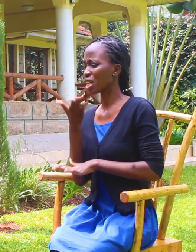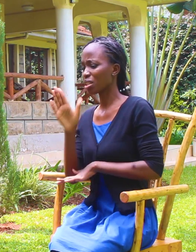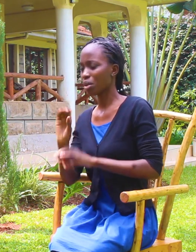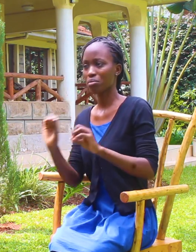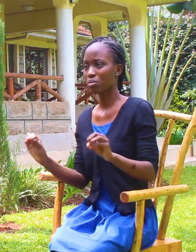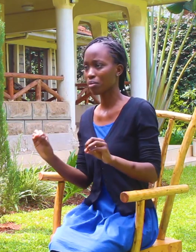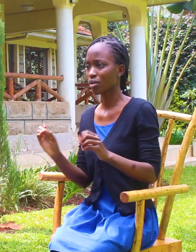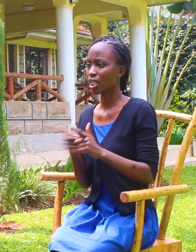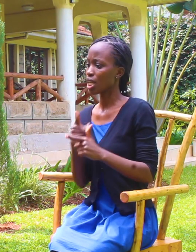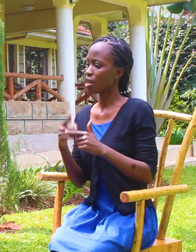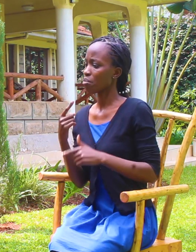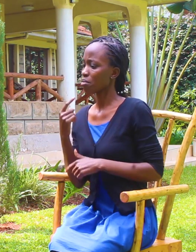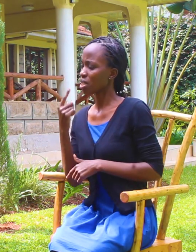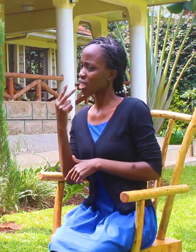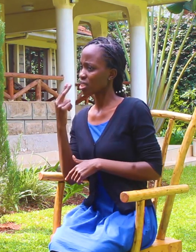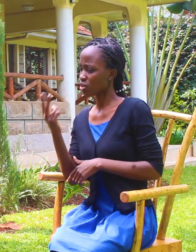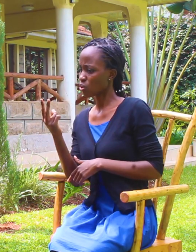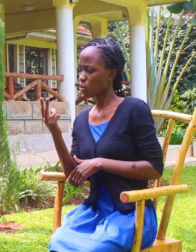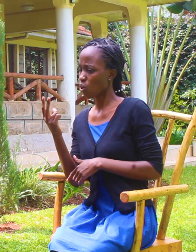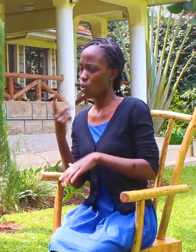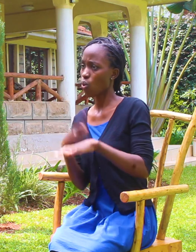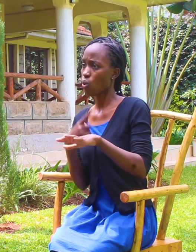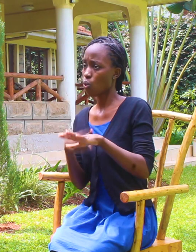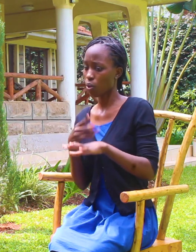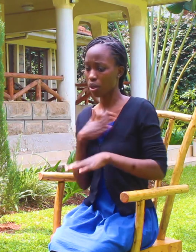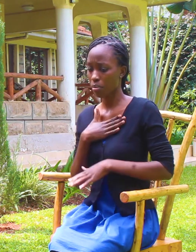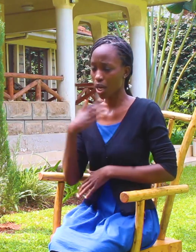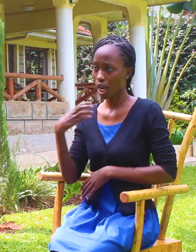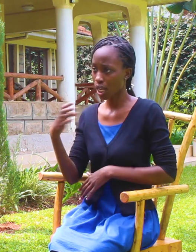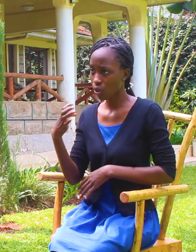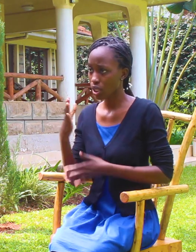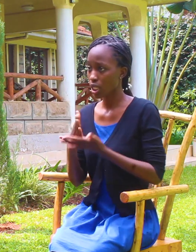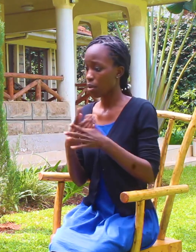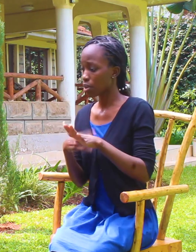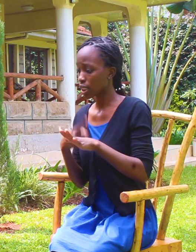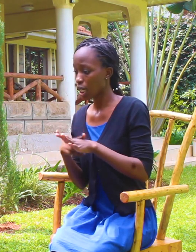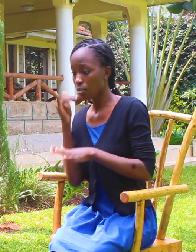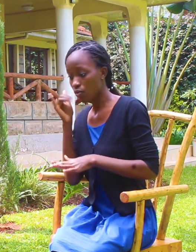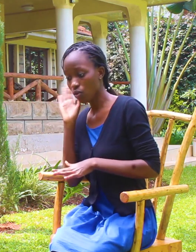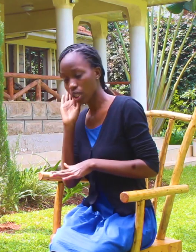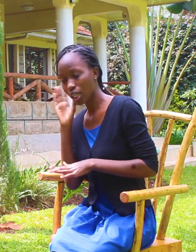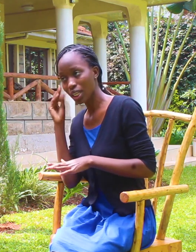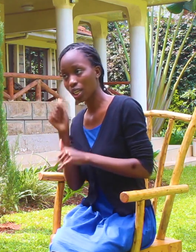Then I started realizing that when I knock, sometimes she hears, sometimes she doesn't